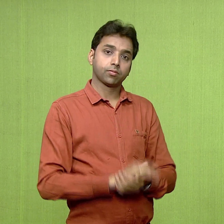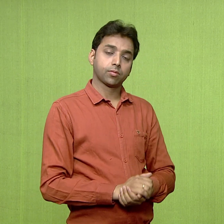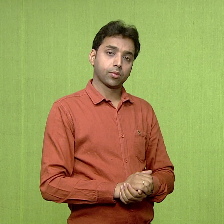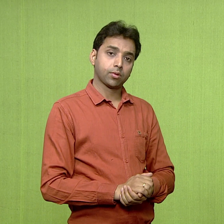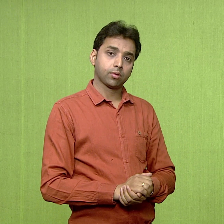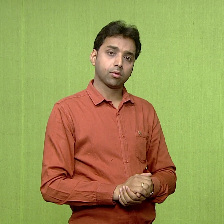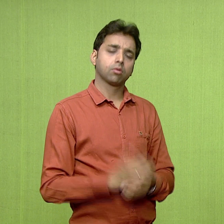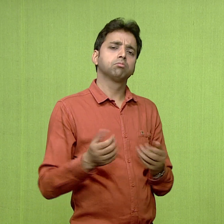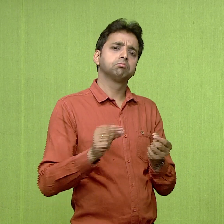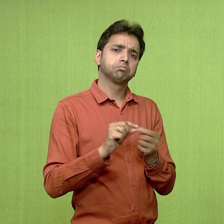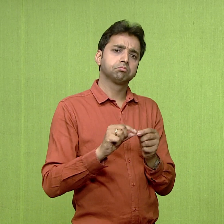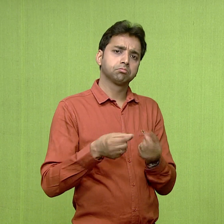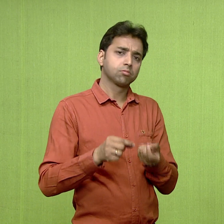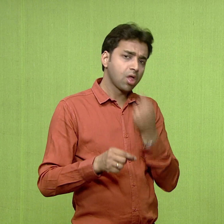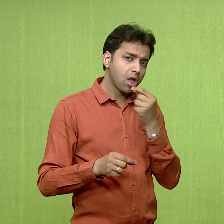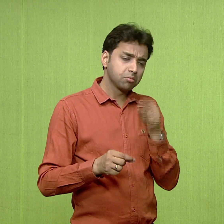of medicine was systematically